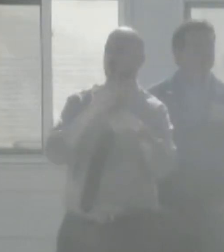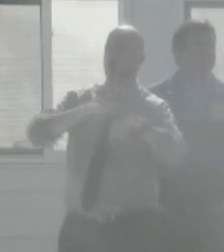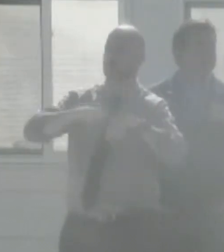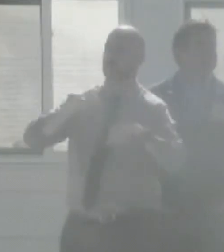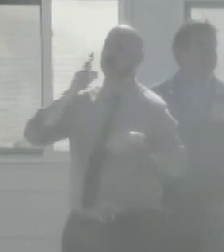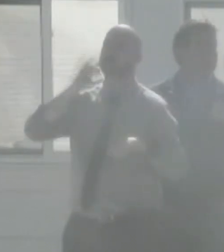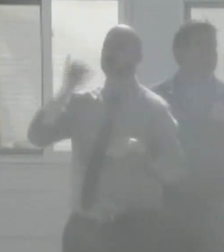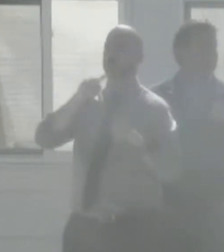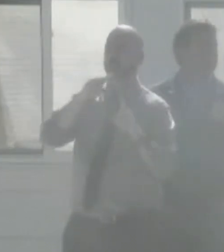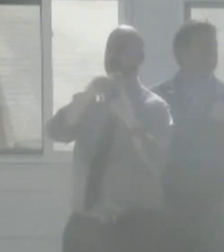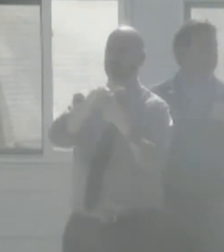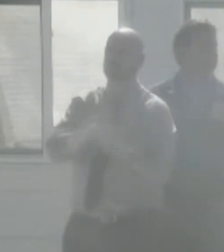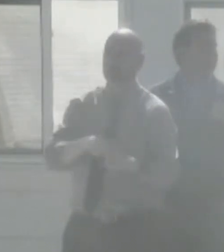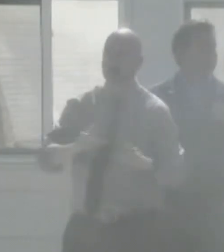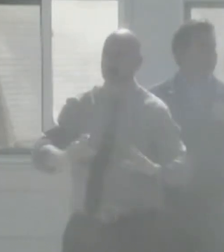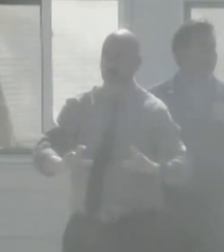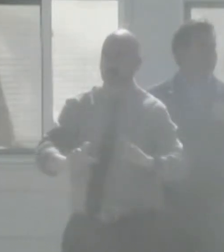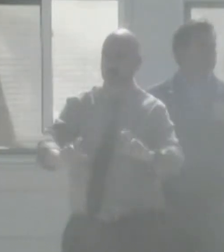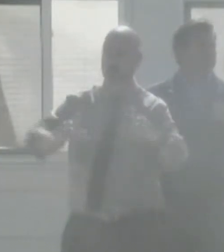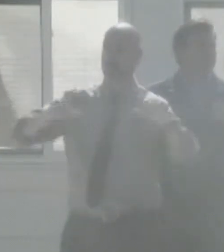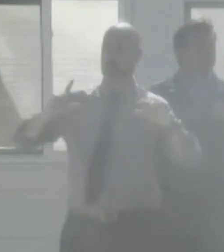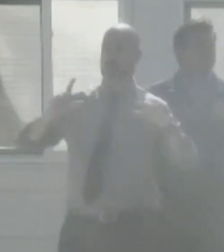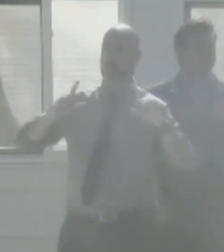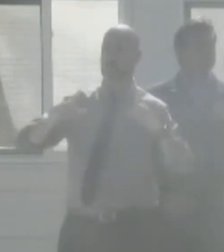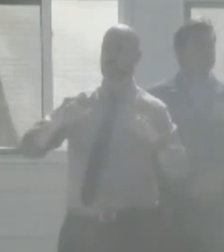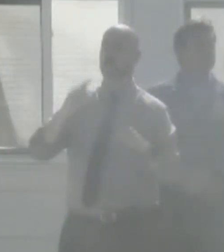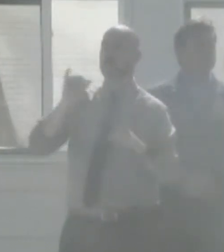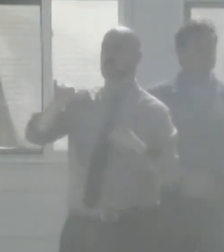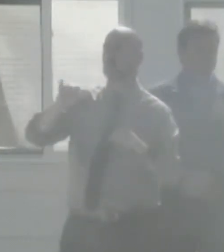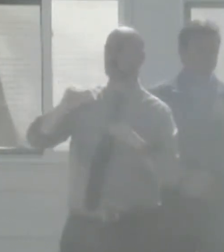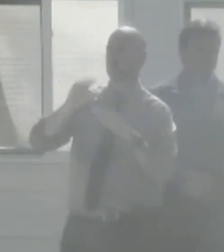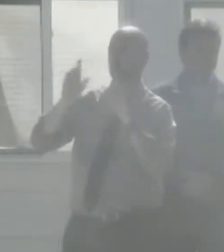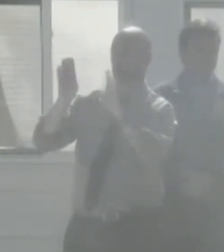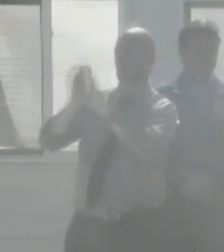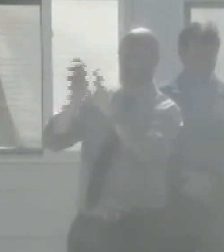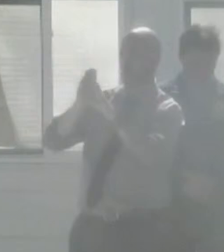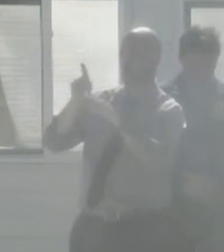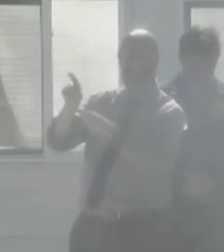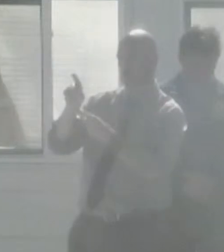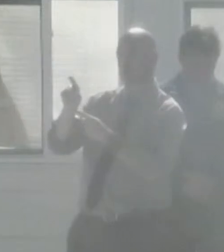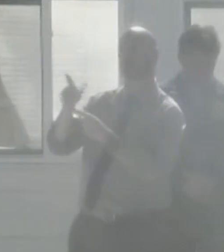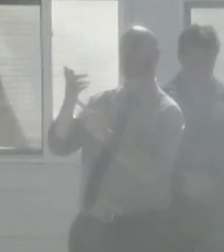reference to know how high the water was inside your home if you indeed had water intrusion.